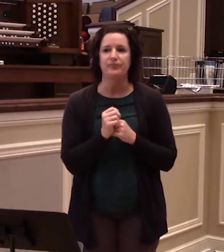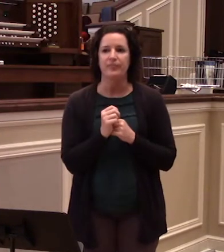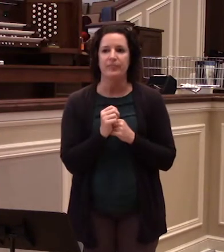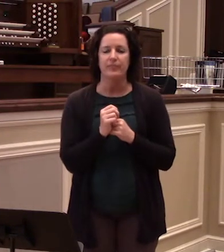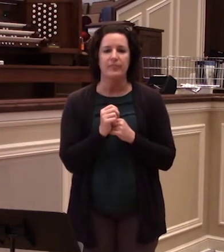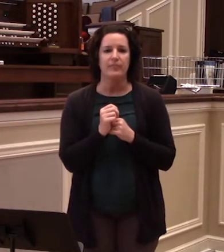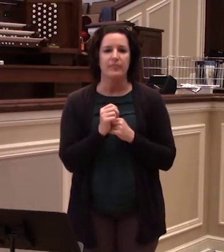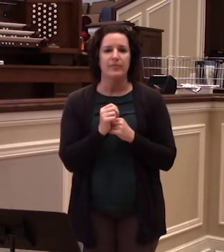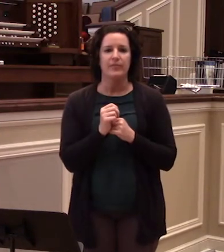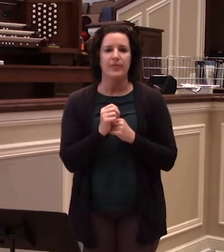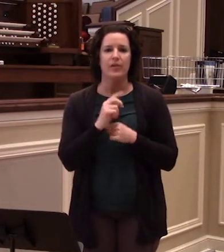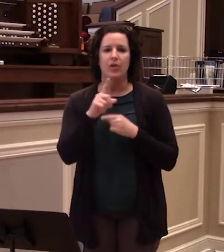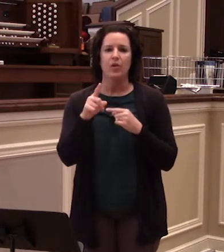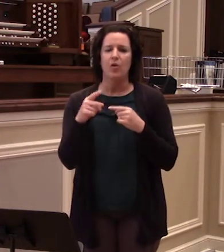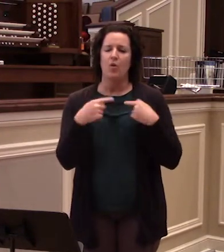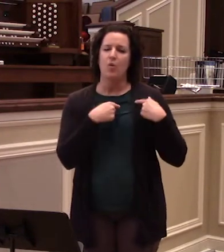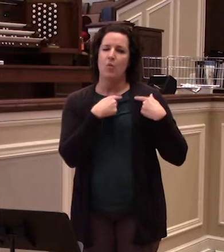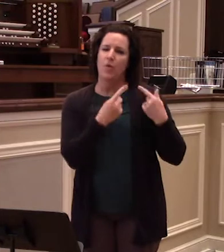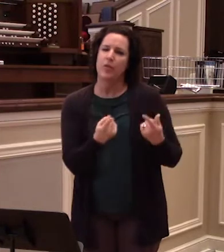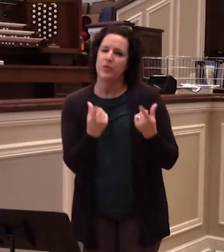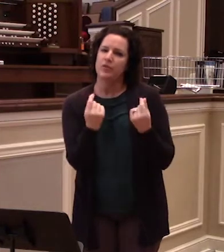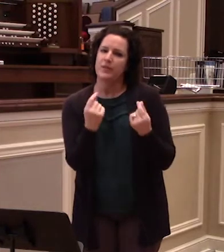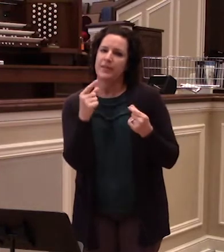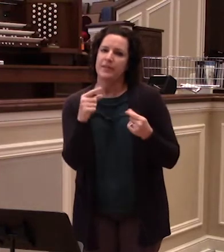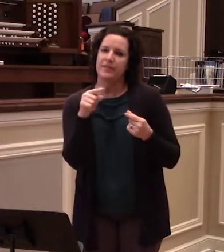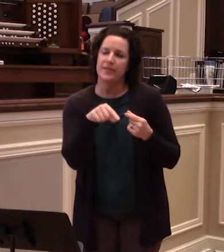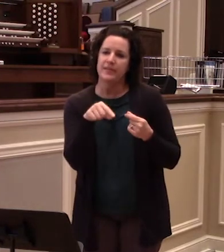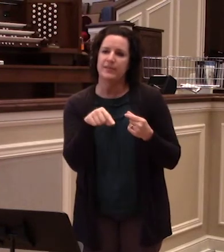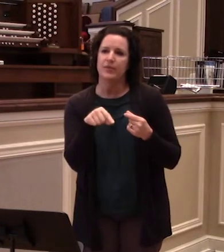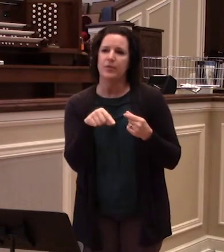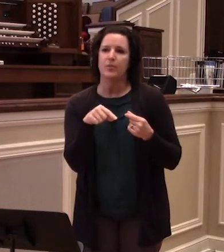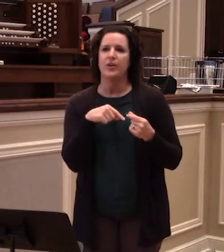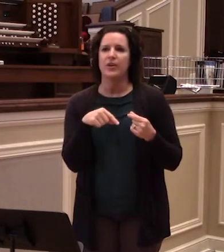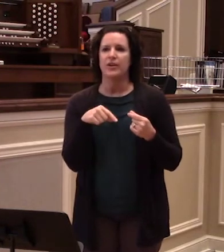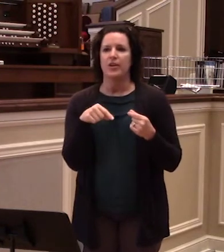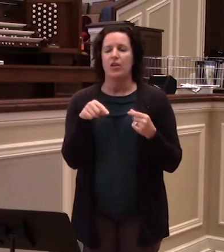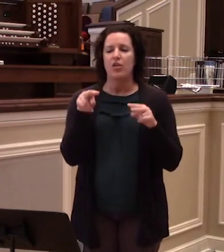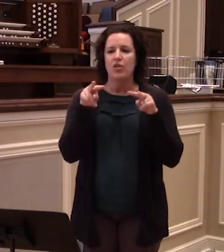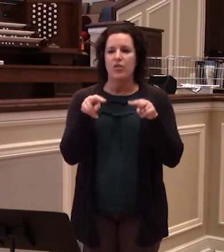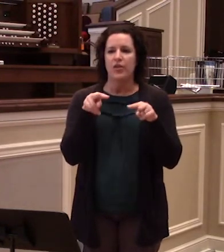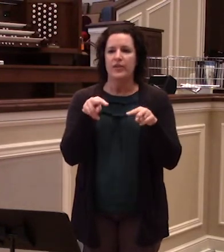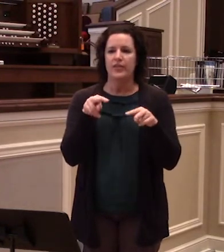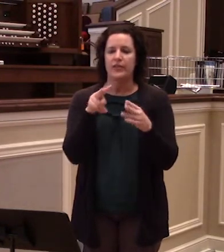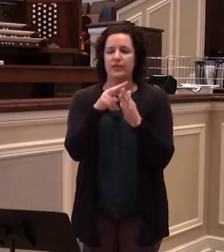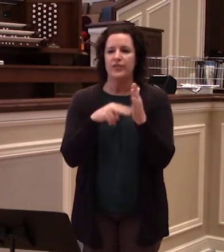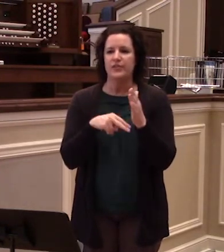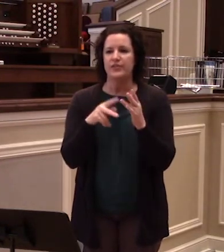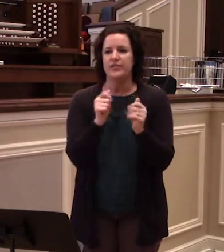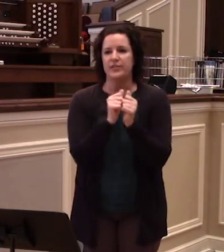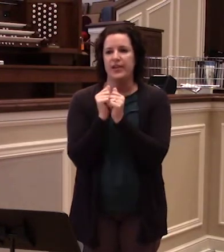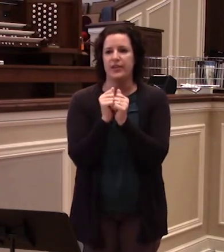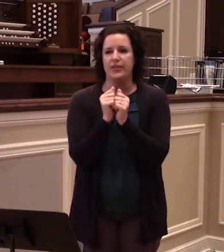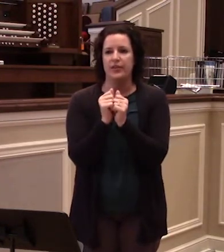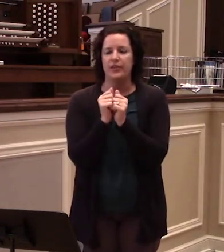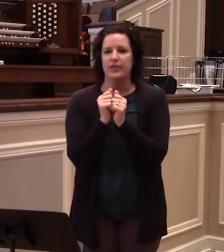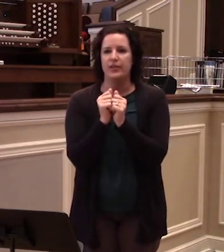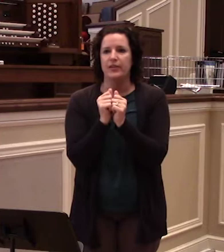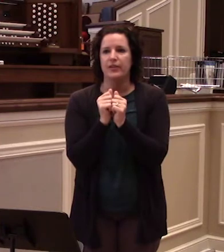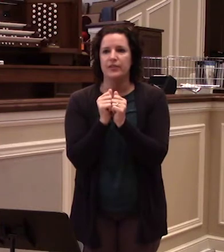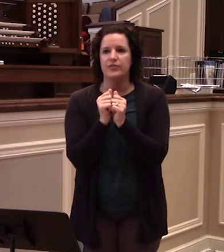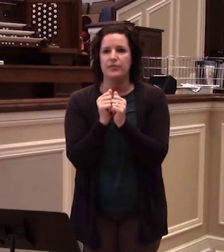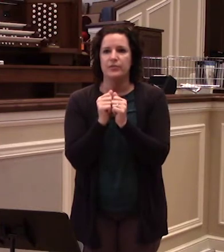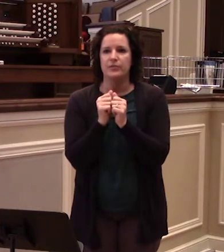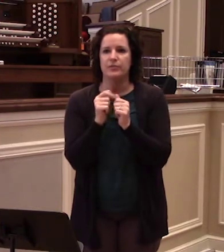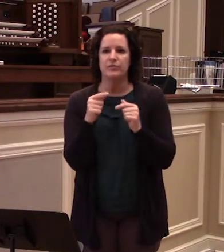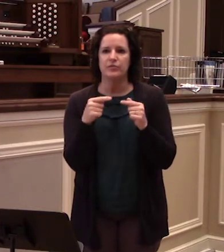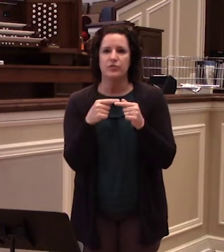And in doing so, we're going to rest in and ruminate on these verses together in preparation for the Lord's Supper. And so